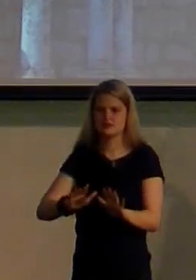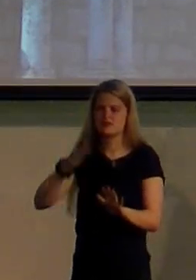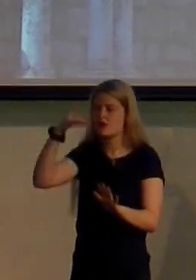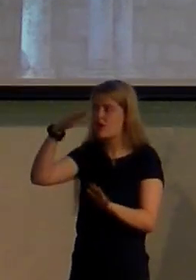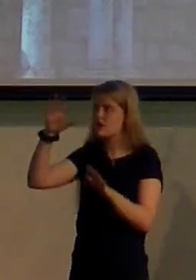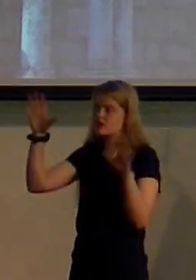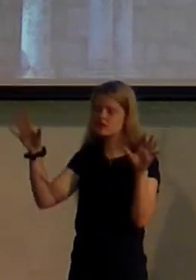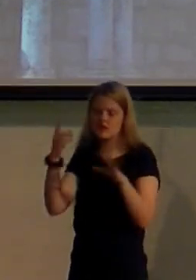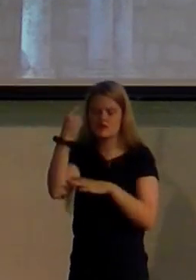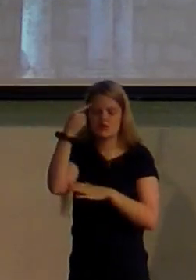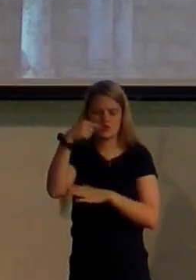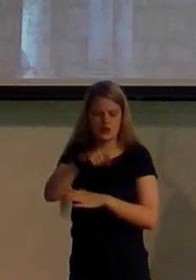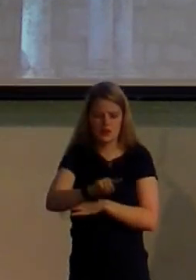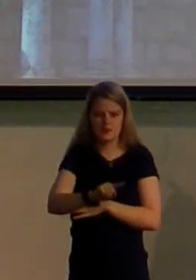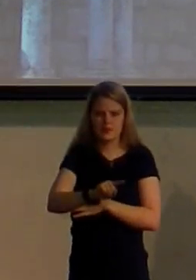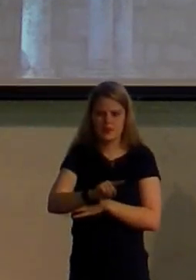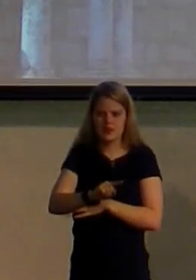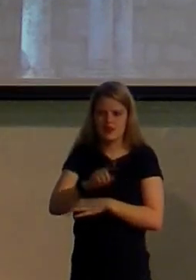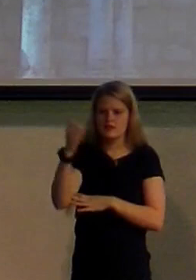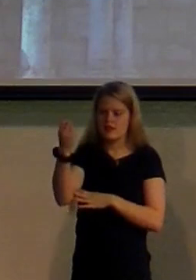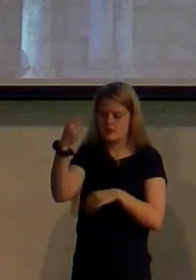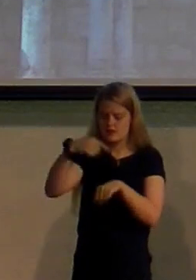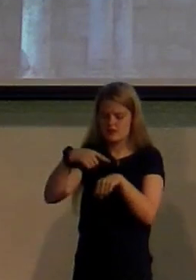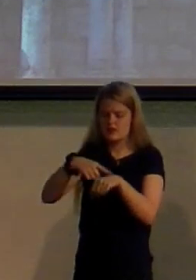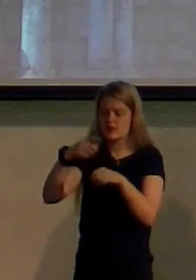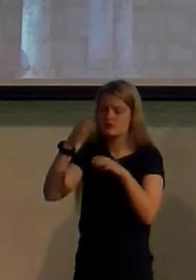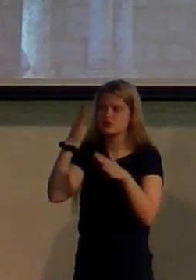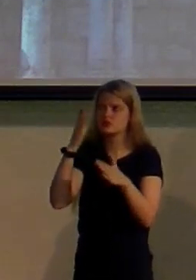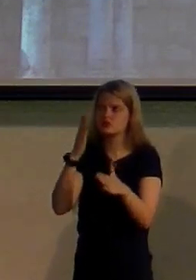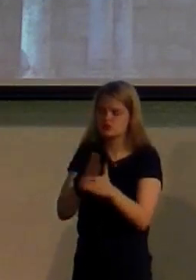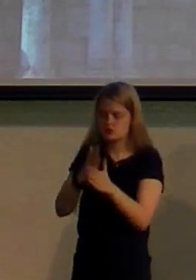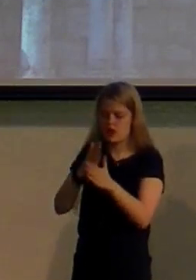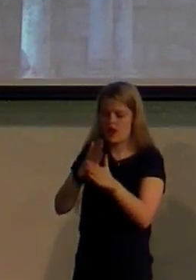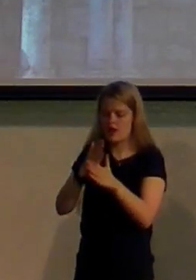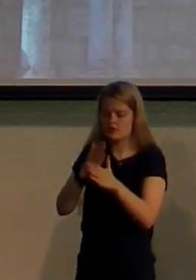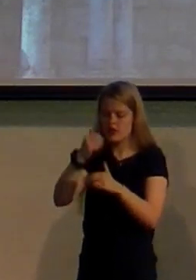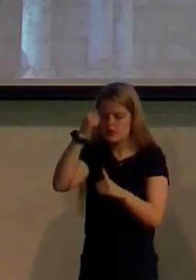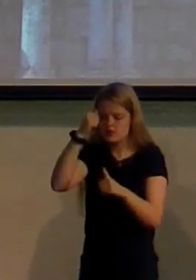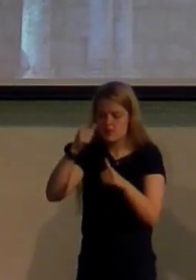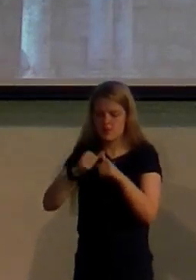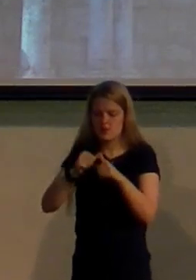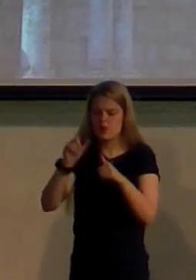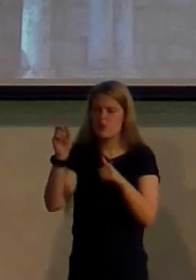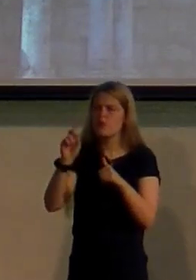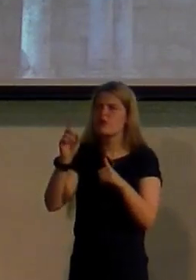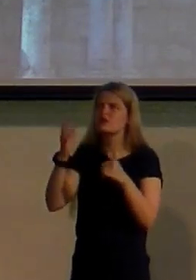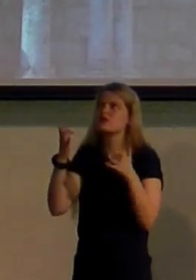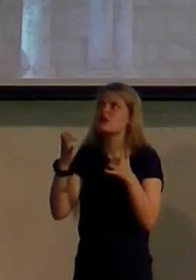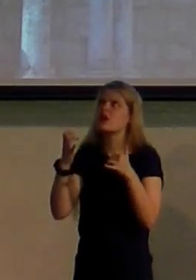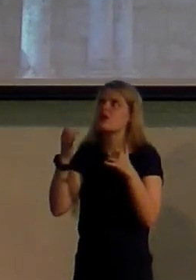stop and just think about where we would have been had God not redeemed us and saved us.